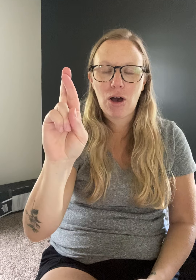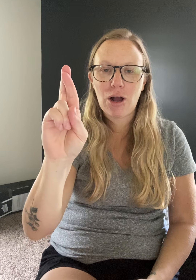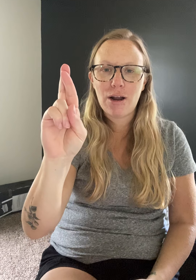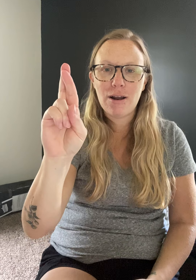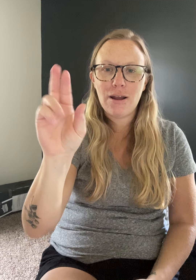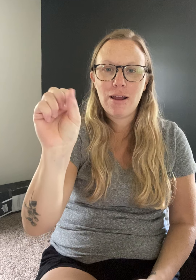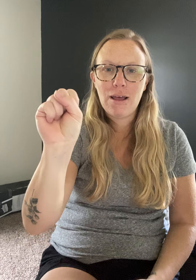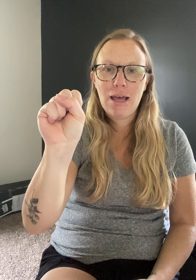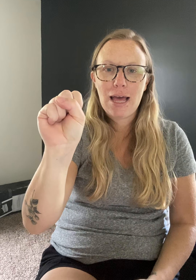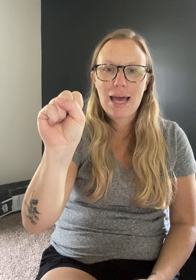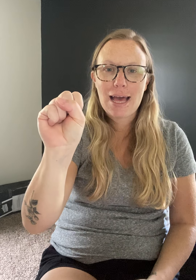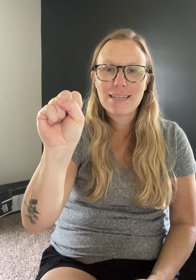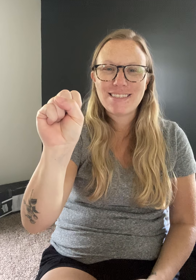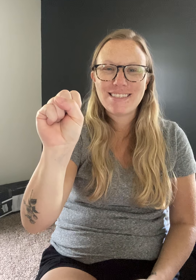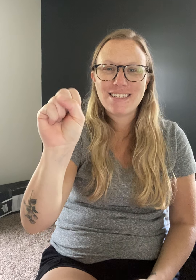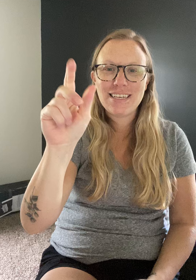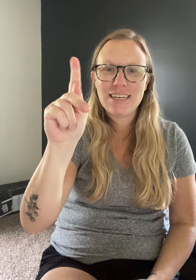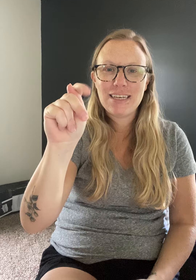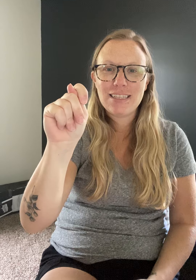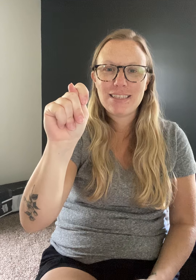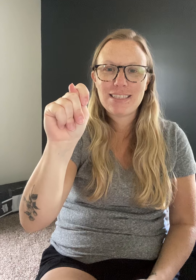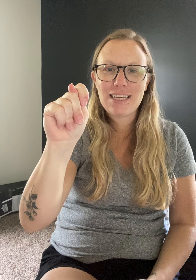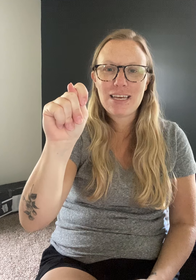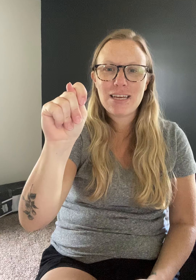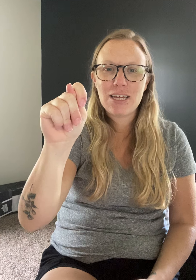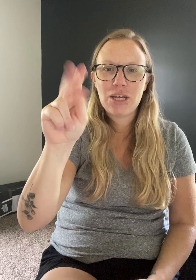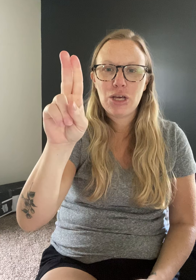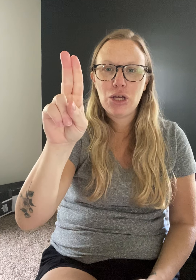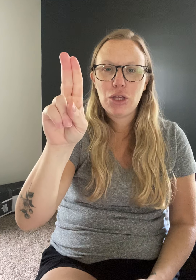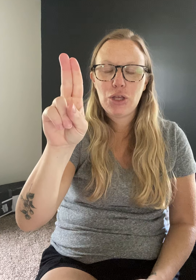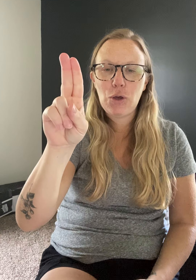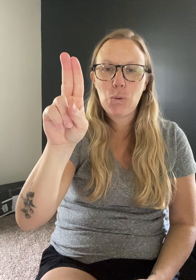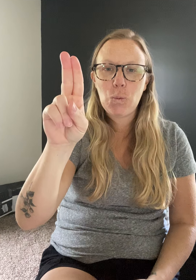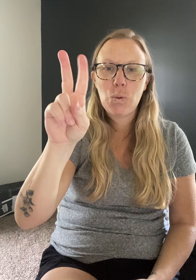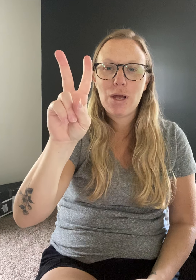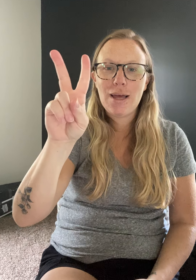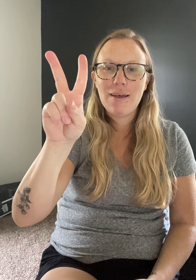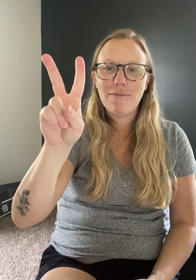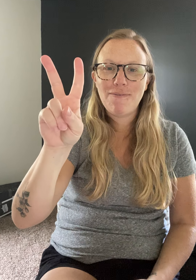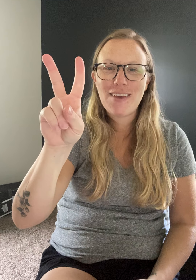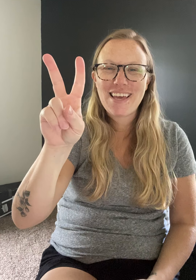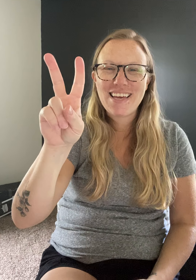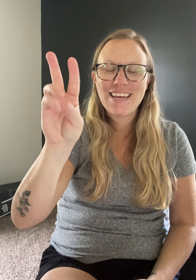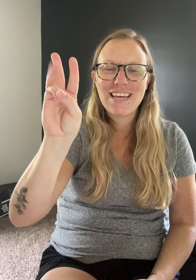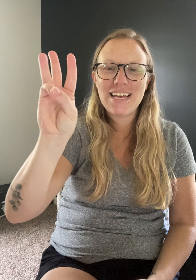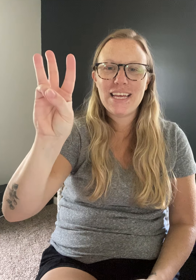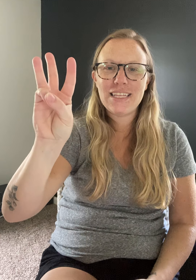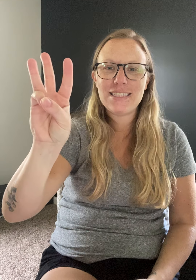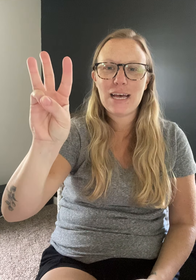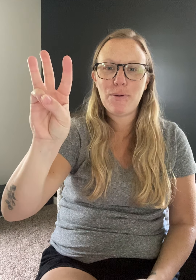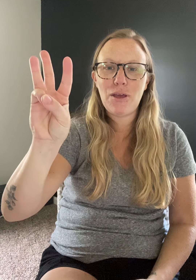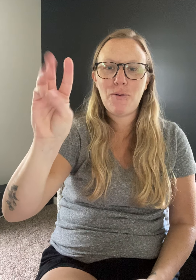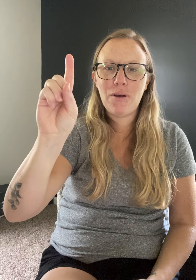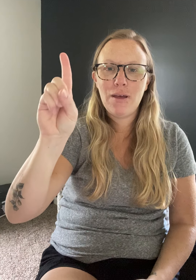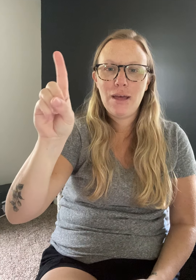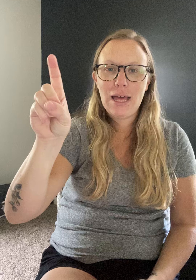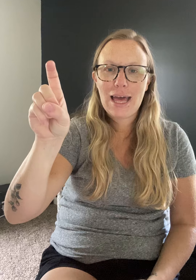R, S, T, U, V, W,